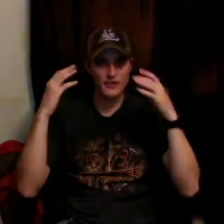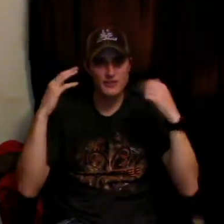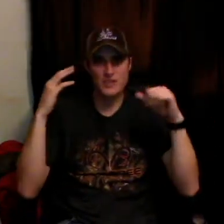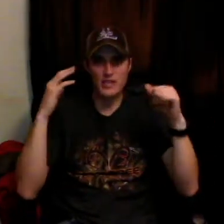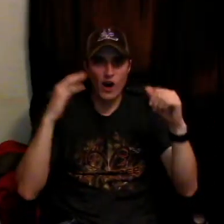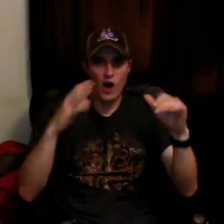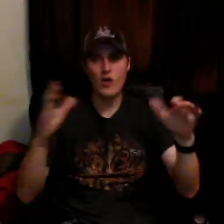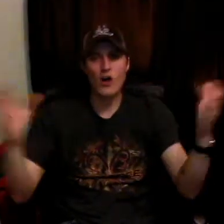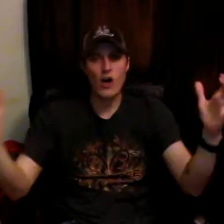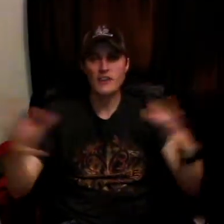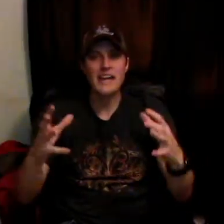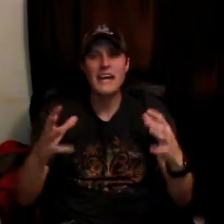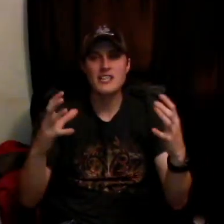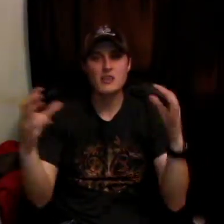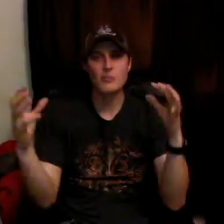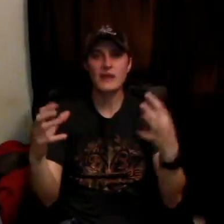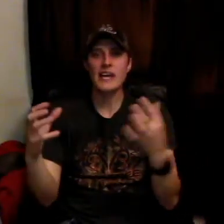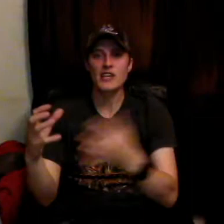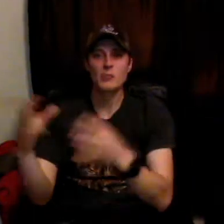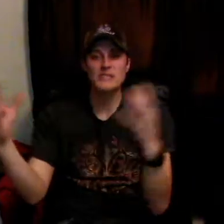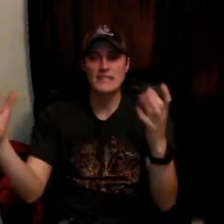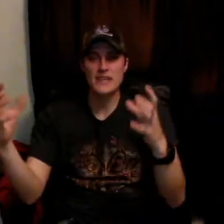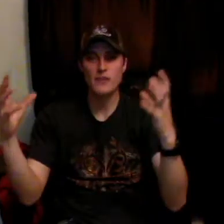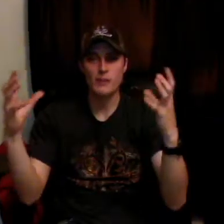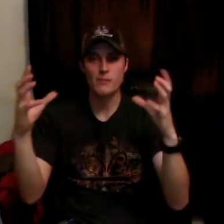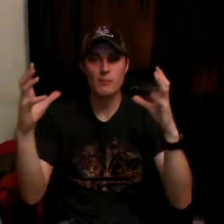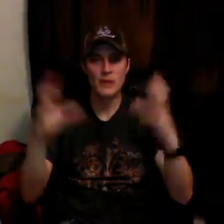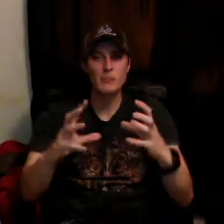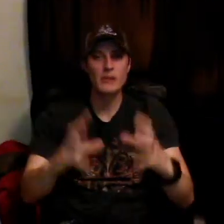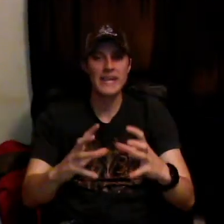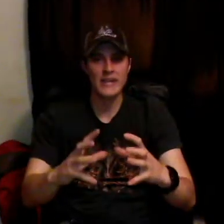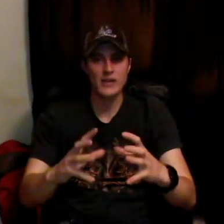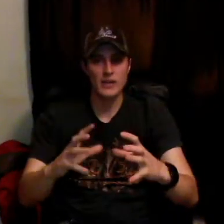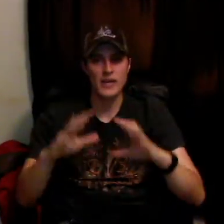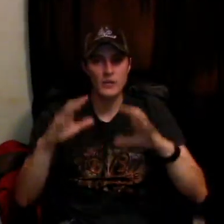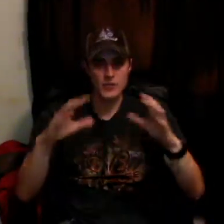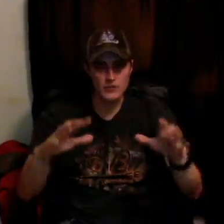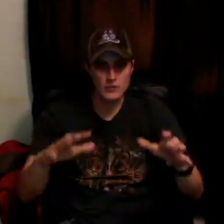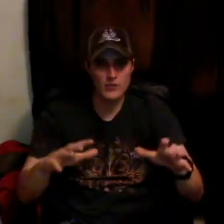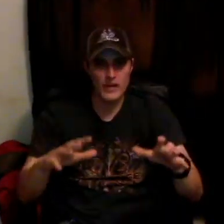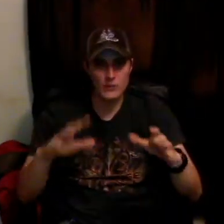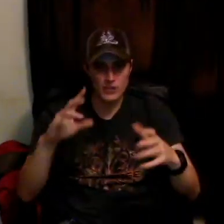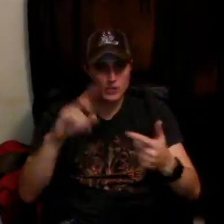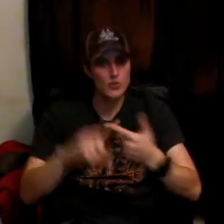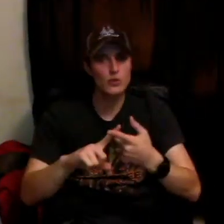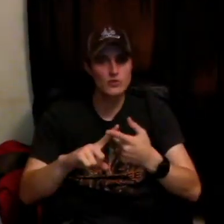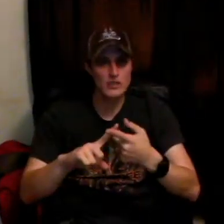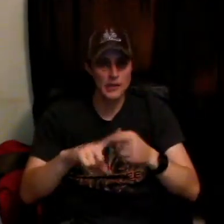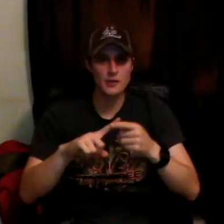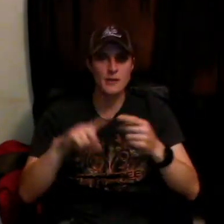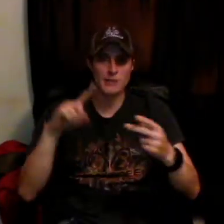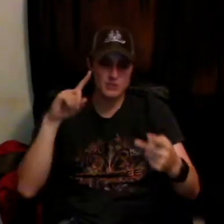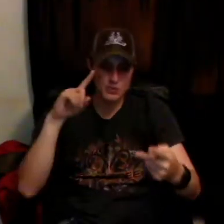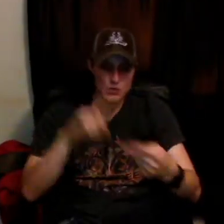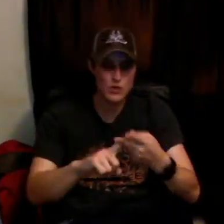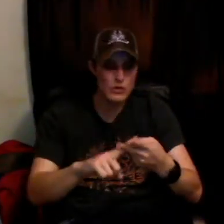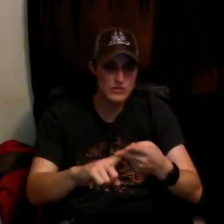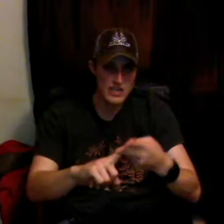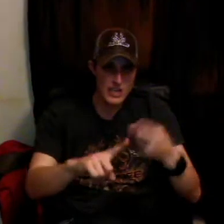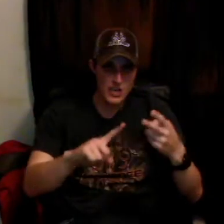There's all of that is a plan. You put together a big plan, okay? And when you do that, when you use the aerial maps,